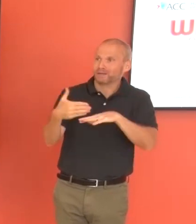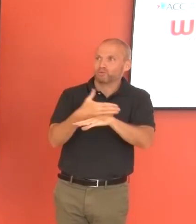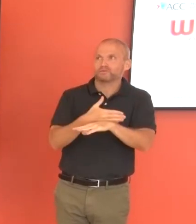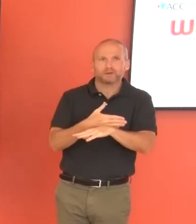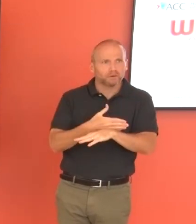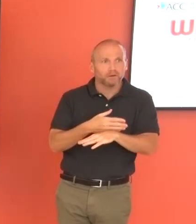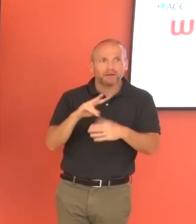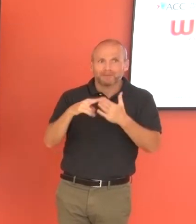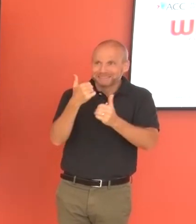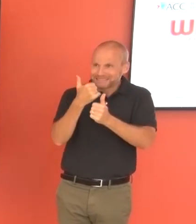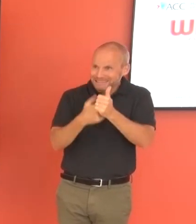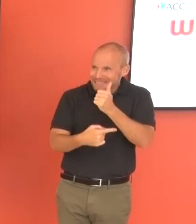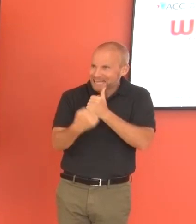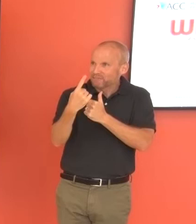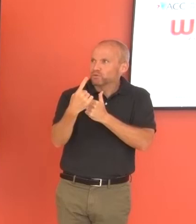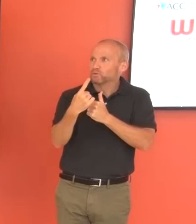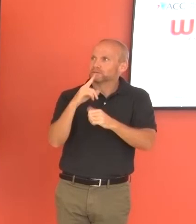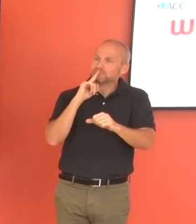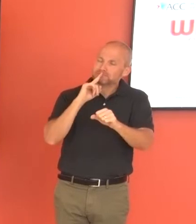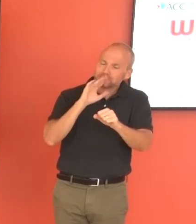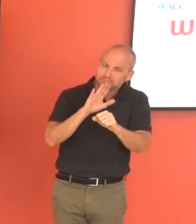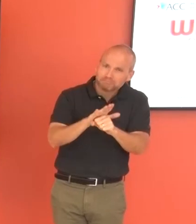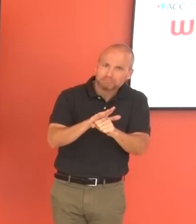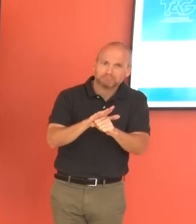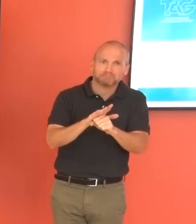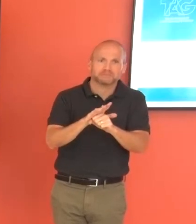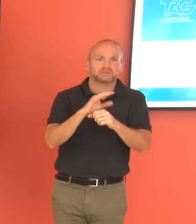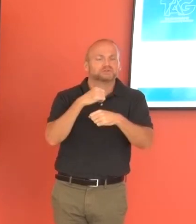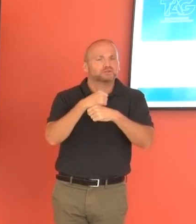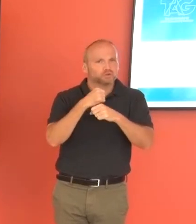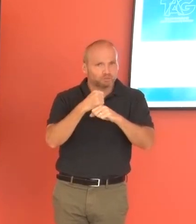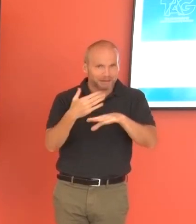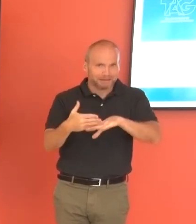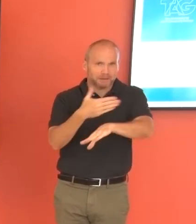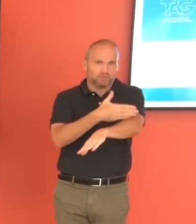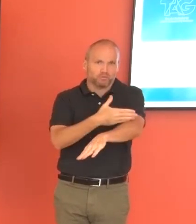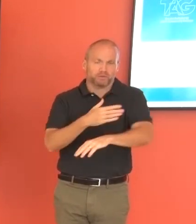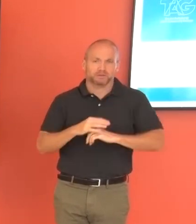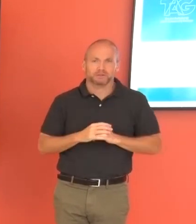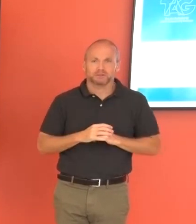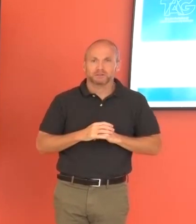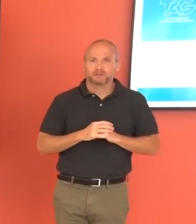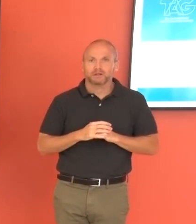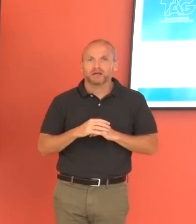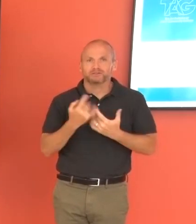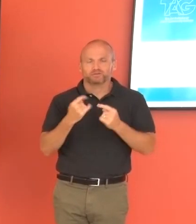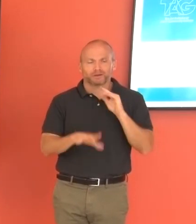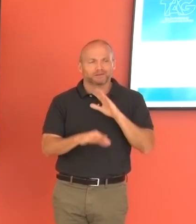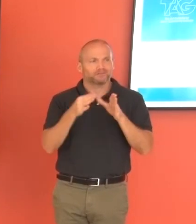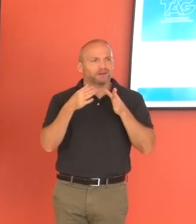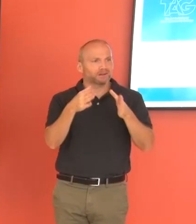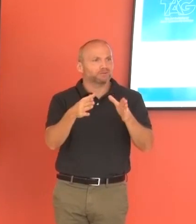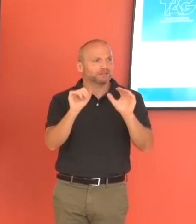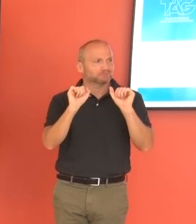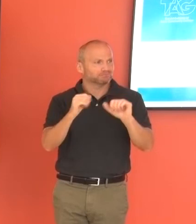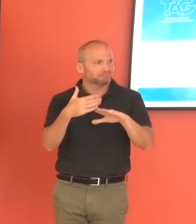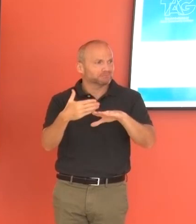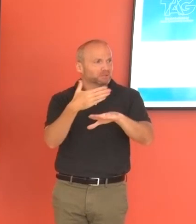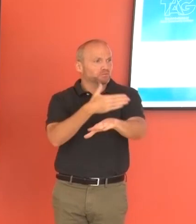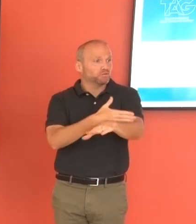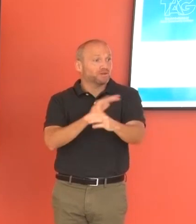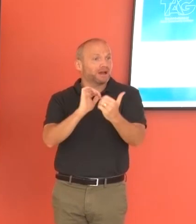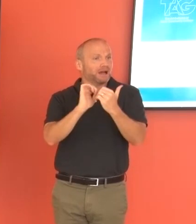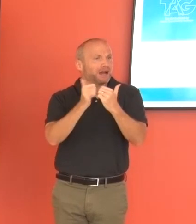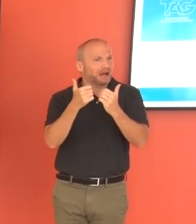that every single person is dedicated to making a difference and looking for ways to improve how